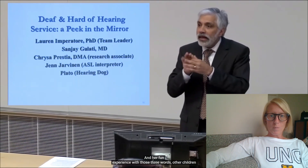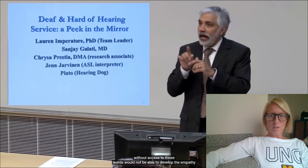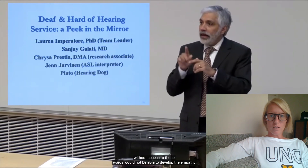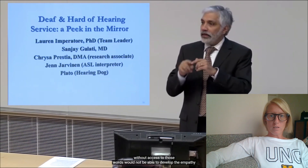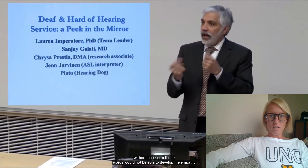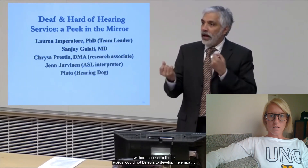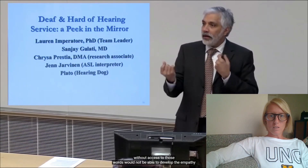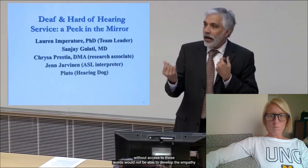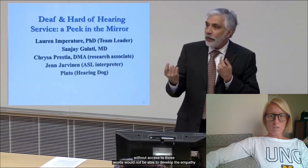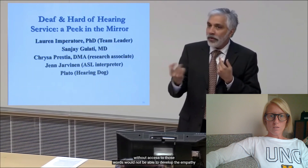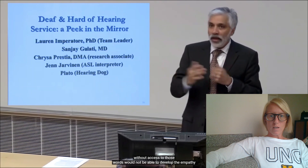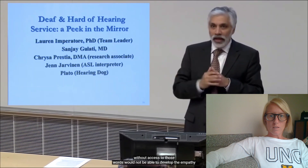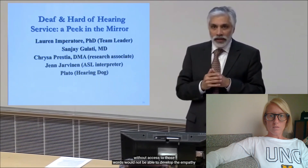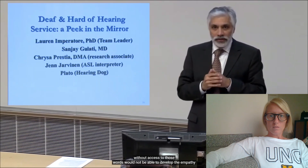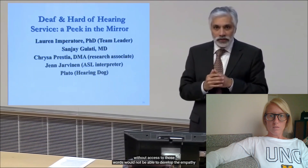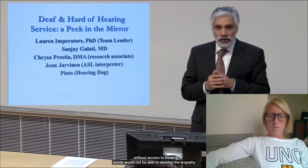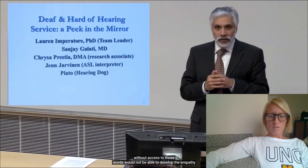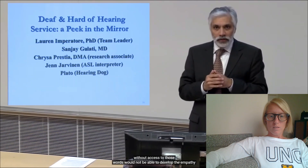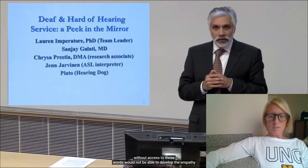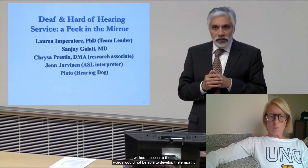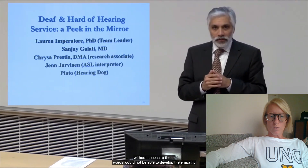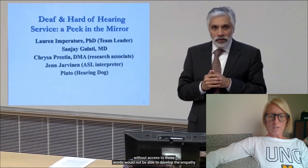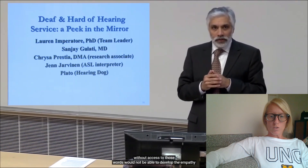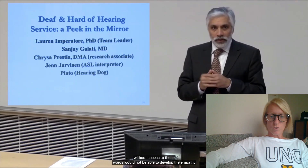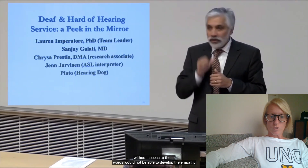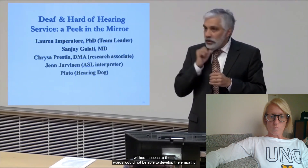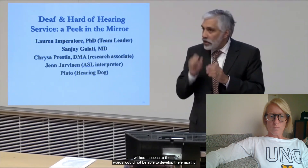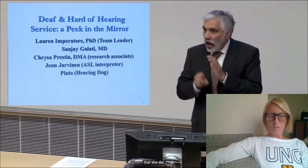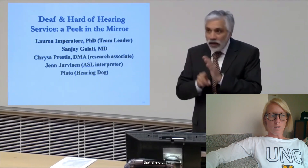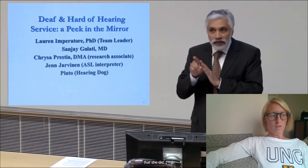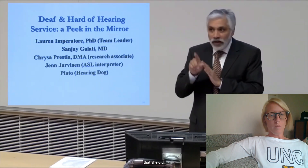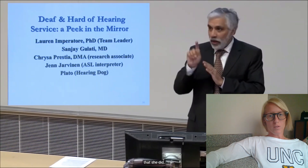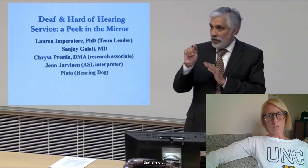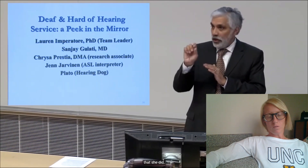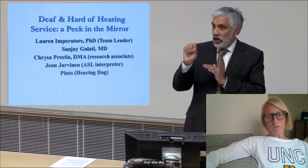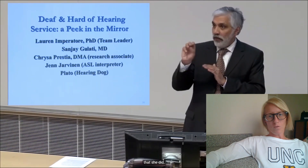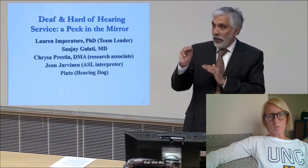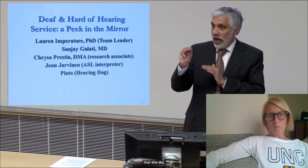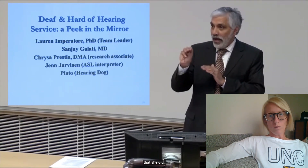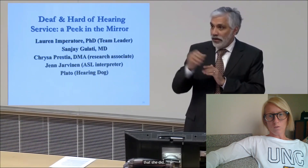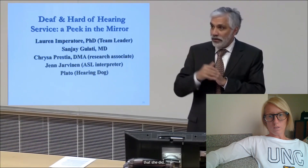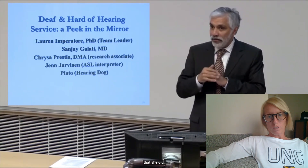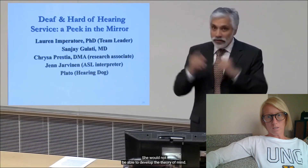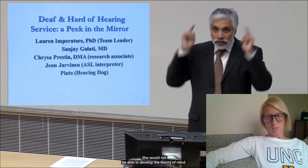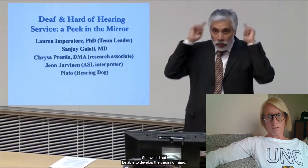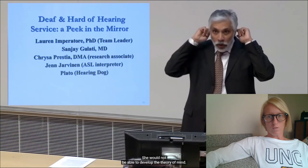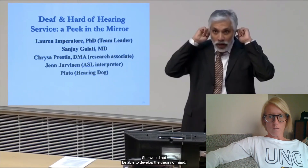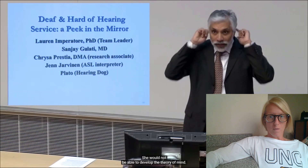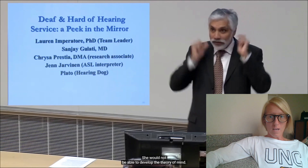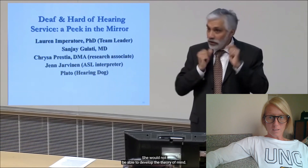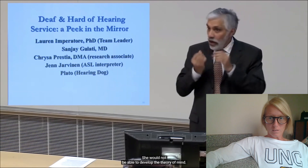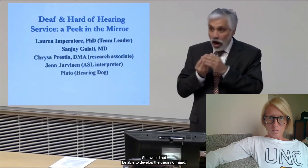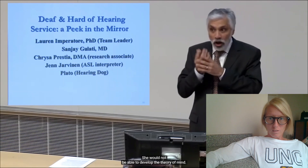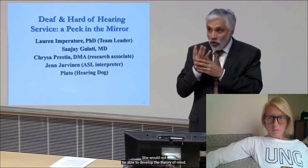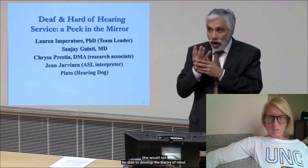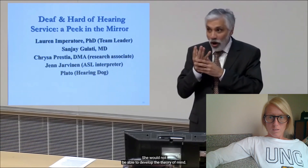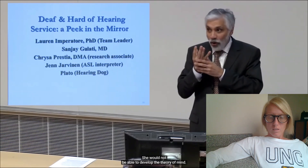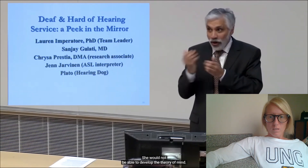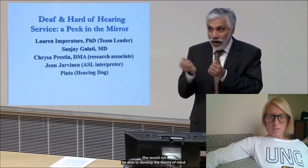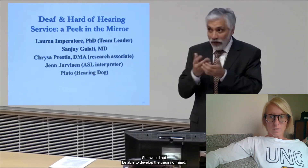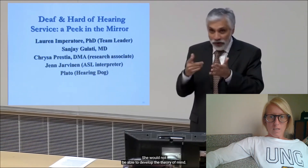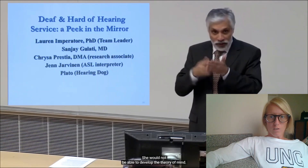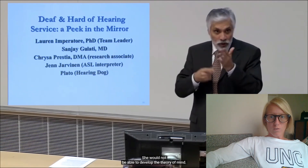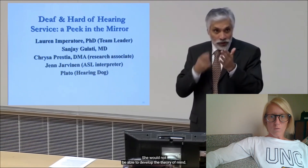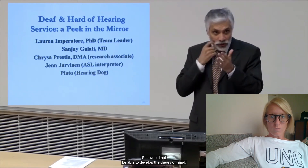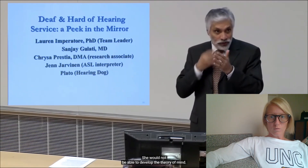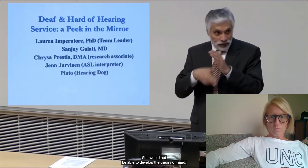other children Because I without can't access to those express words that would not be able to in develop the relationship empathy that of she did. empathy with other people. She and would not be theory able of to mind develop the theory